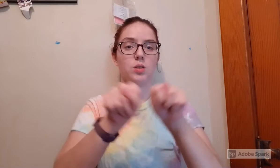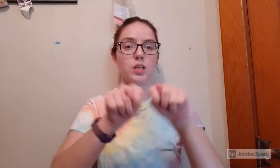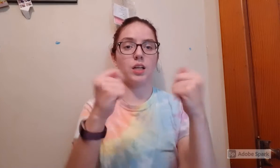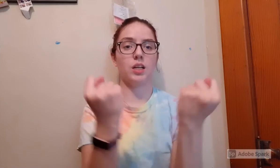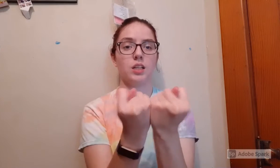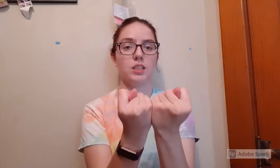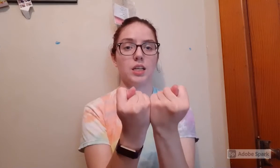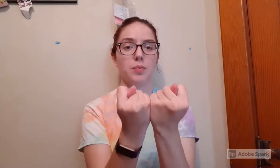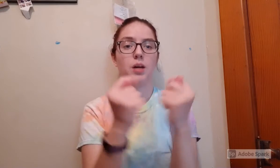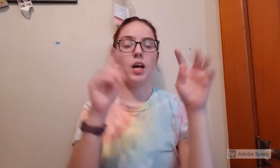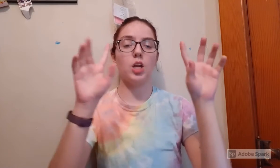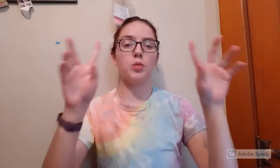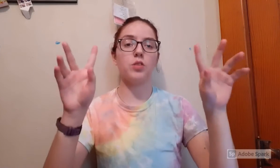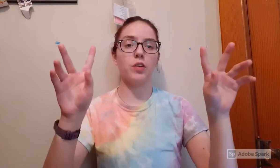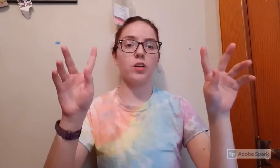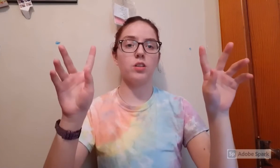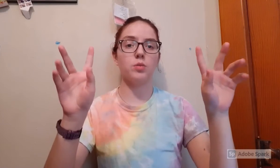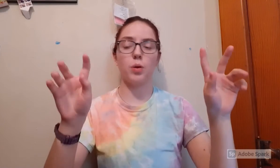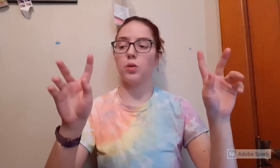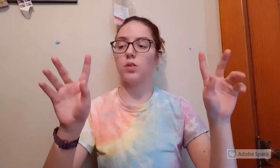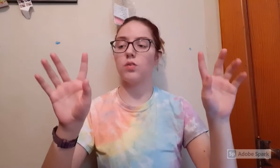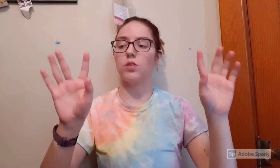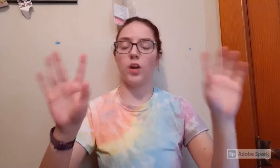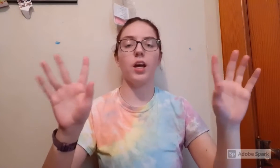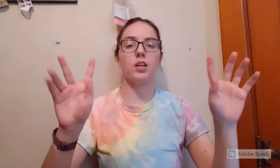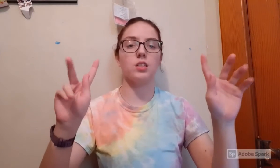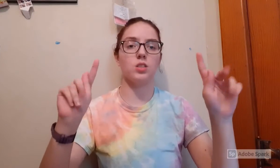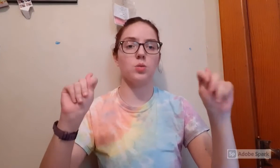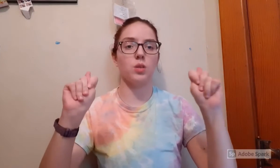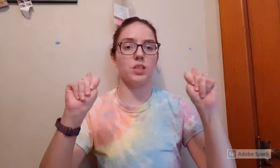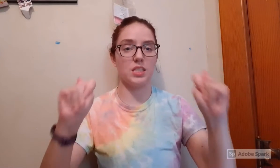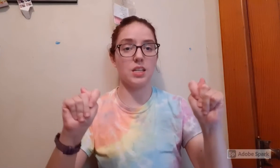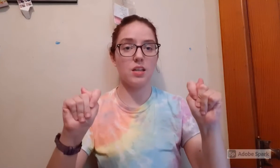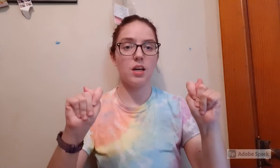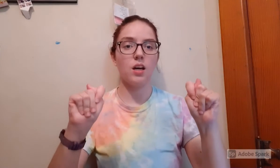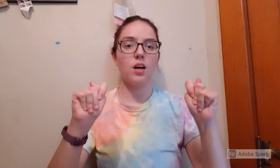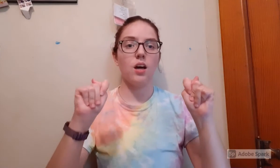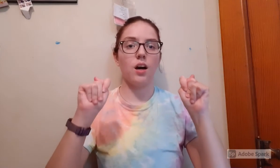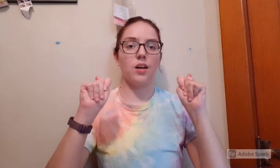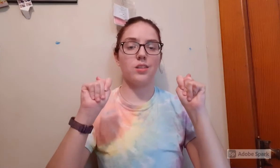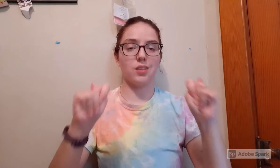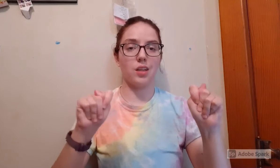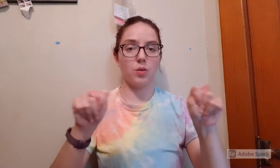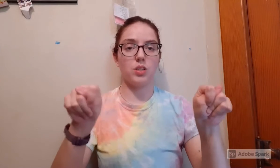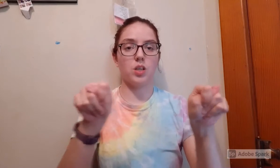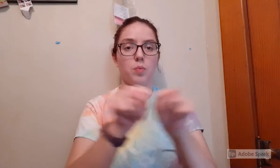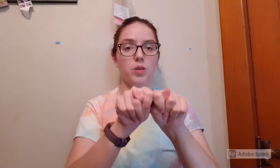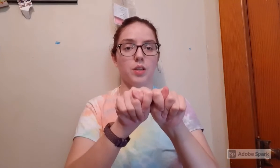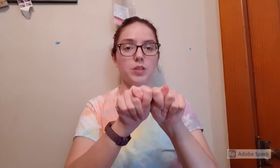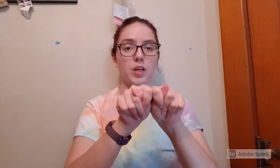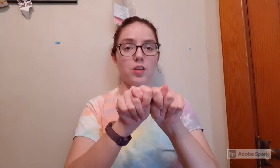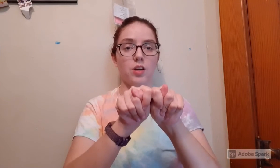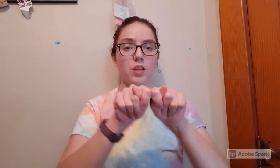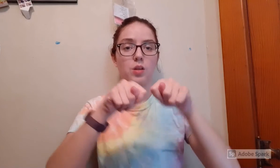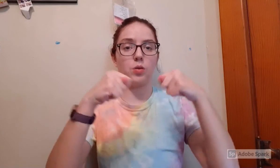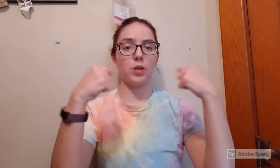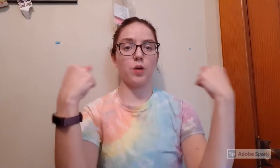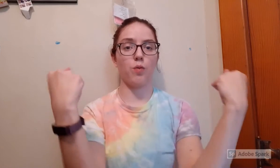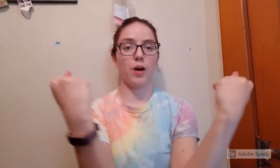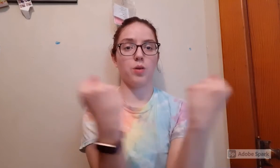like team. And you put your fingers, both of your hands, into the T in sign language, and you put it together, and then you do like a round